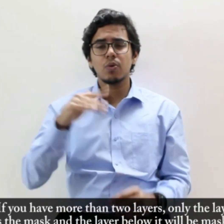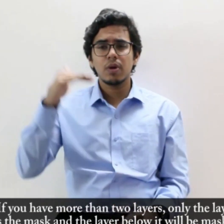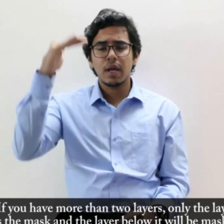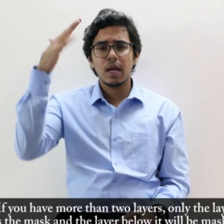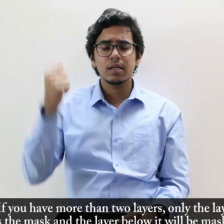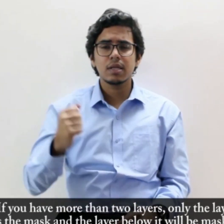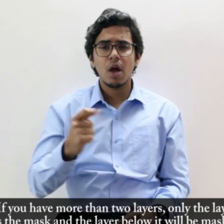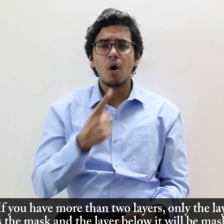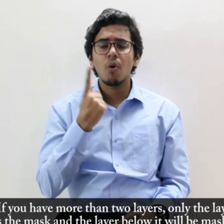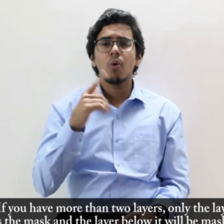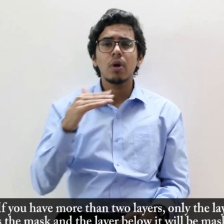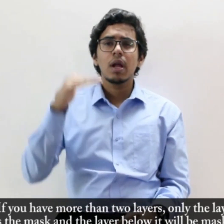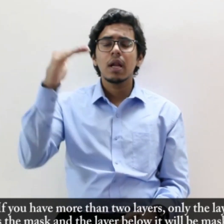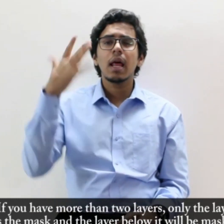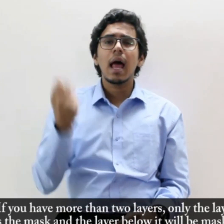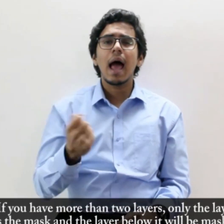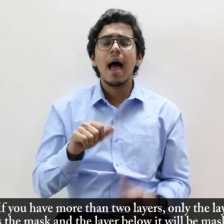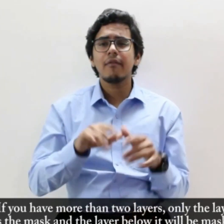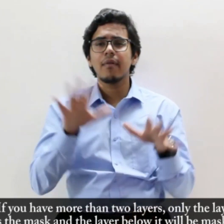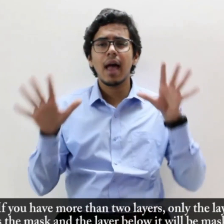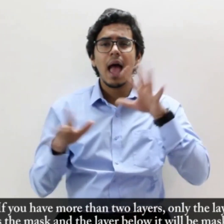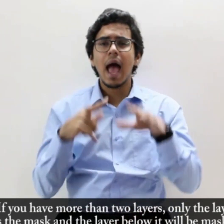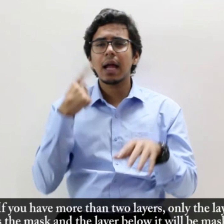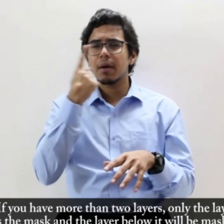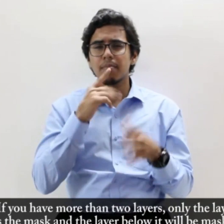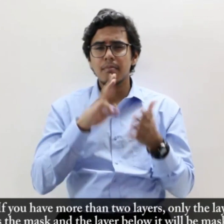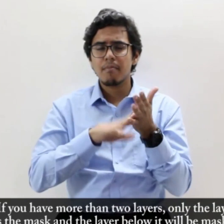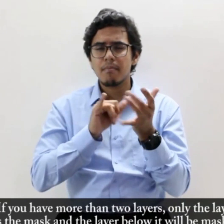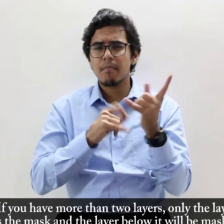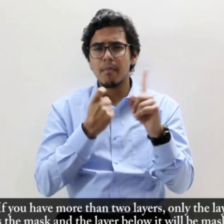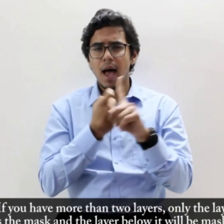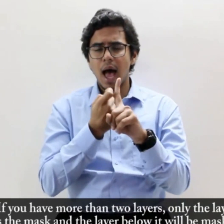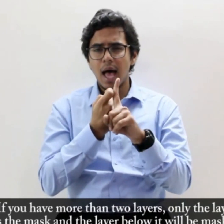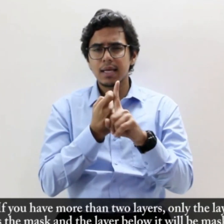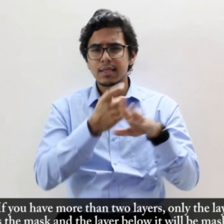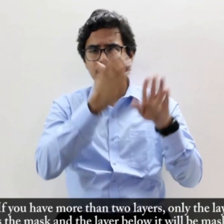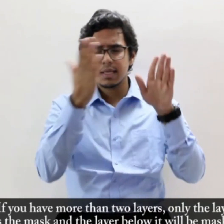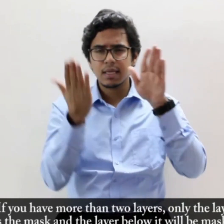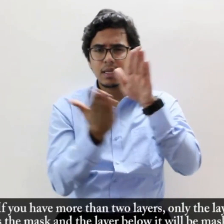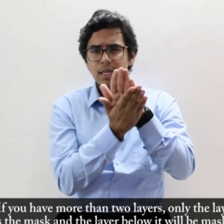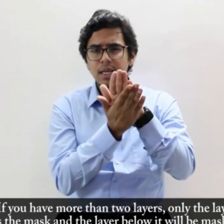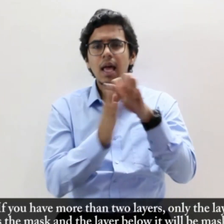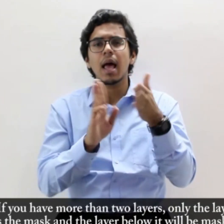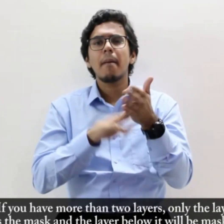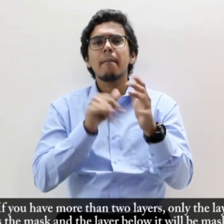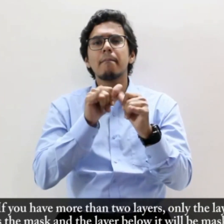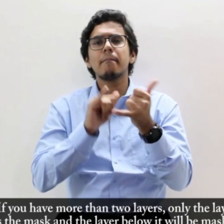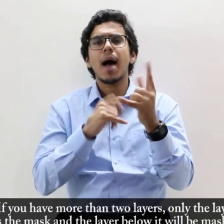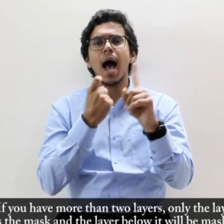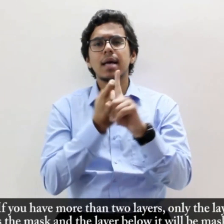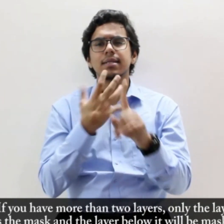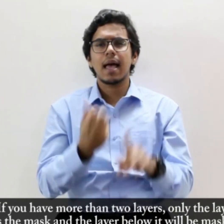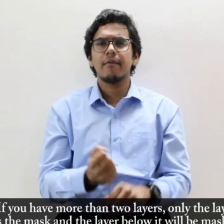two layers, only the layer that acts as the mask and the layer below it will be masked.